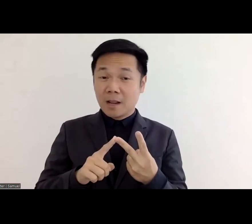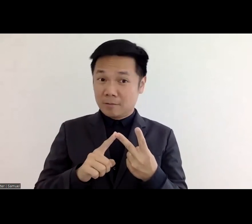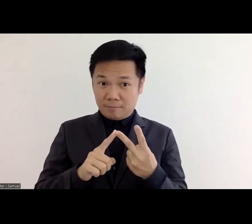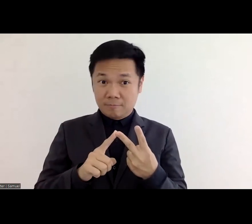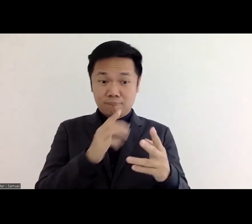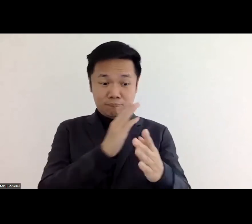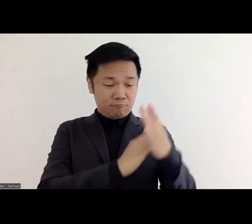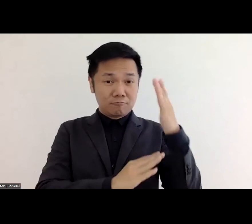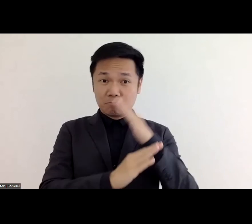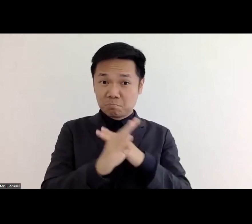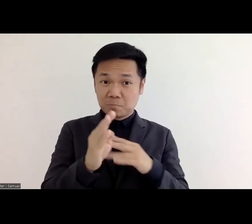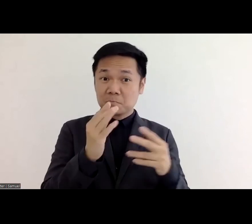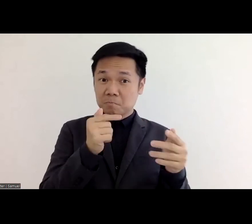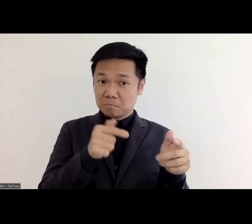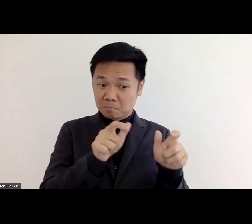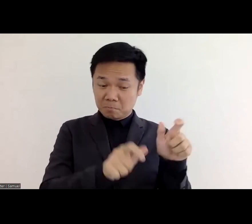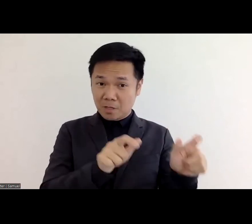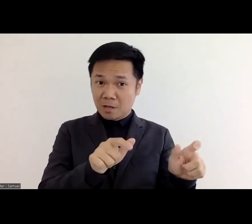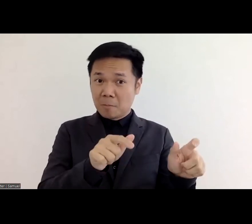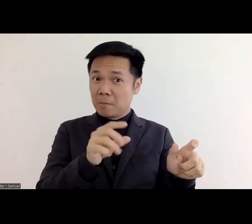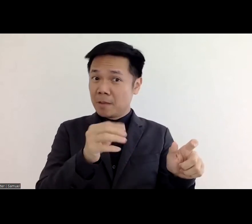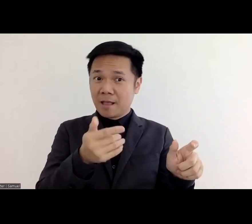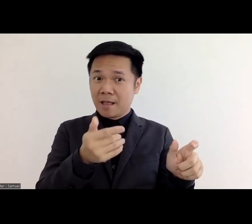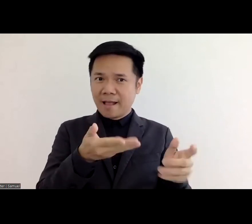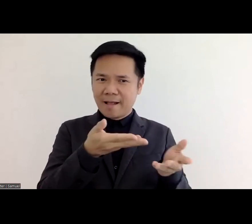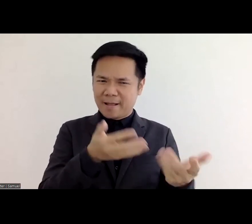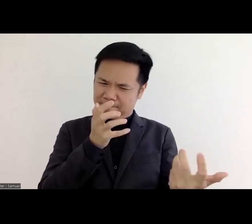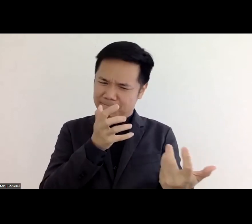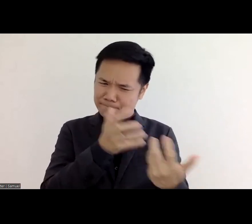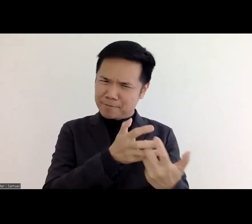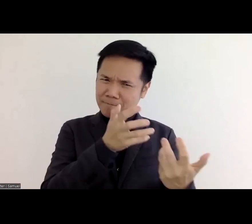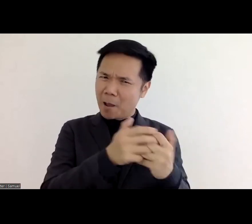disabilities deserves special allowance when they are employed.